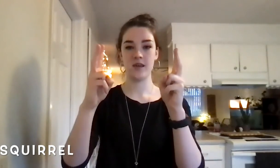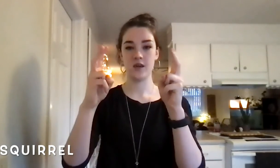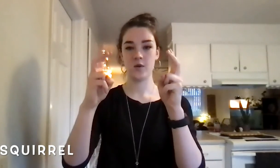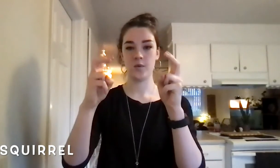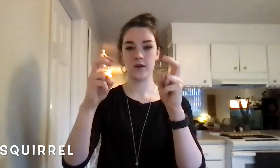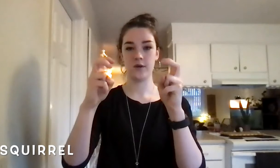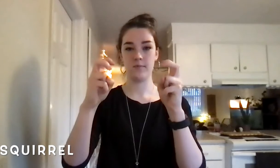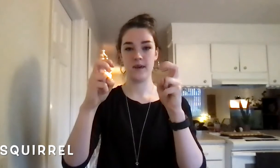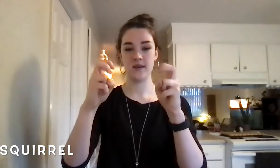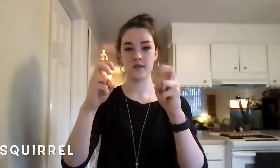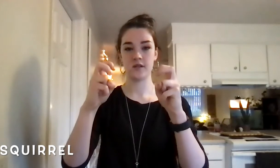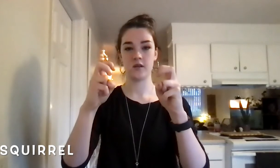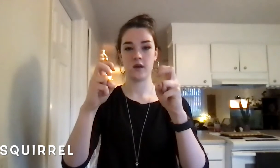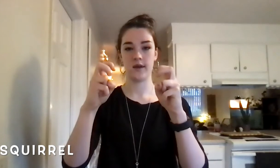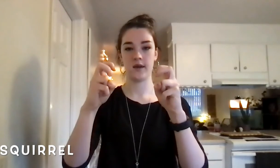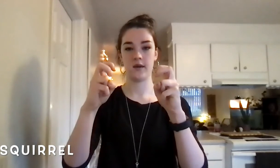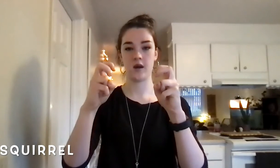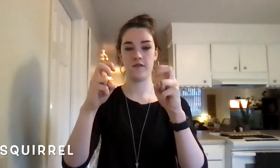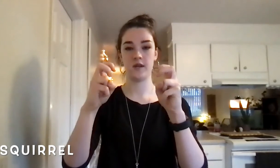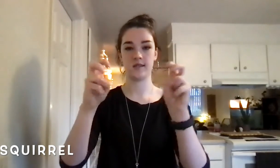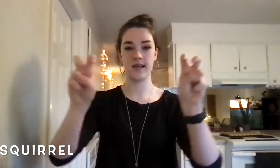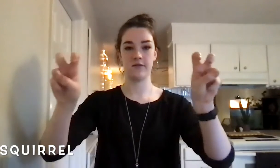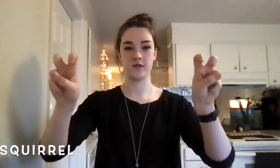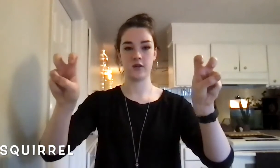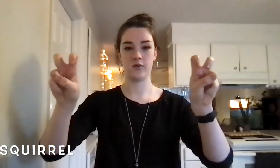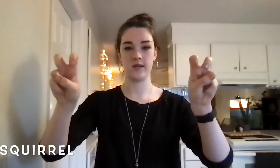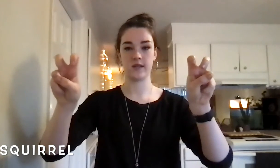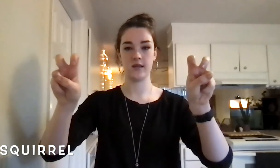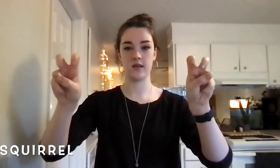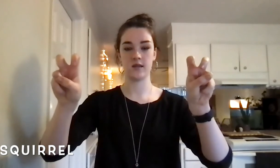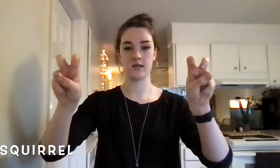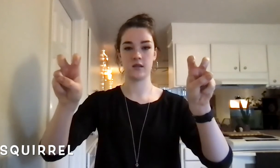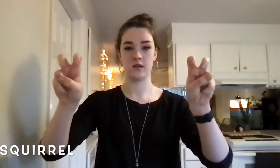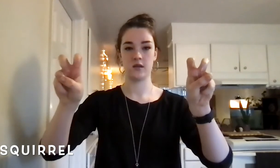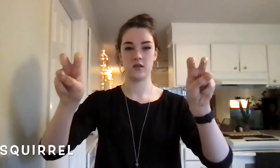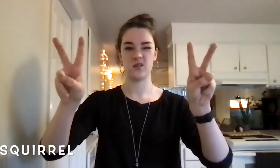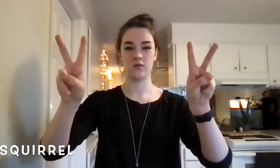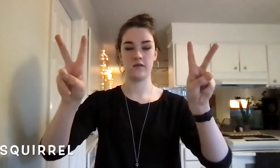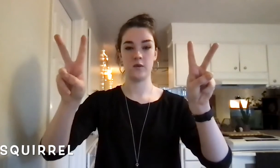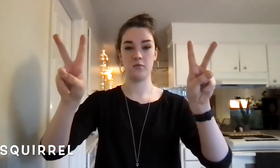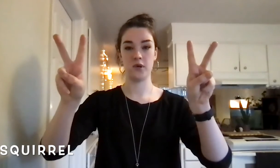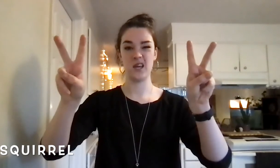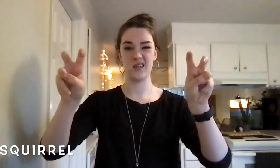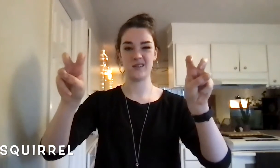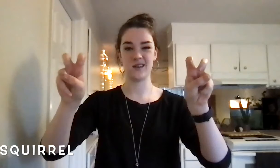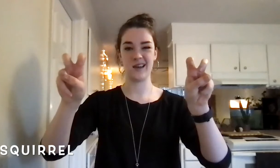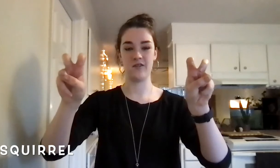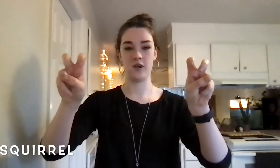here, we're going to bend our fingers down. So it's like this. So if you want bunny ears that are kind of flopping